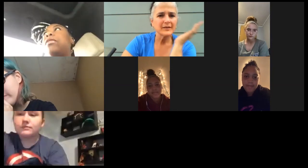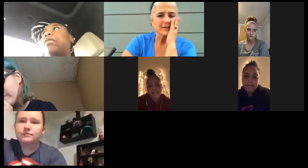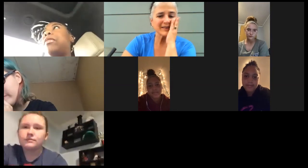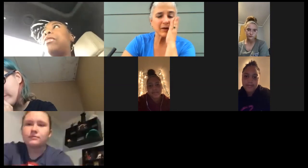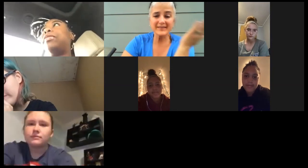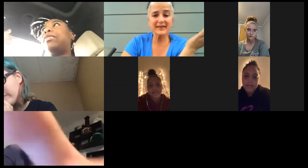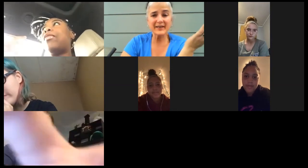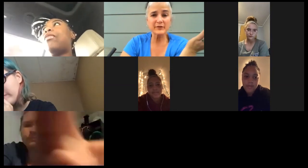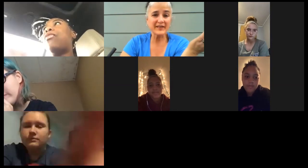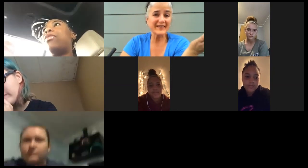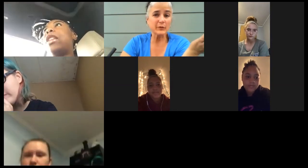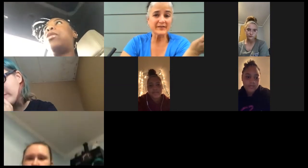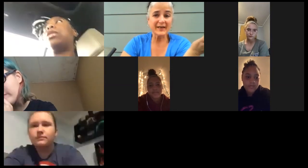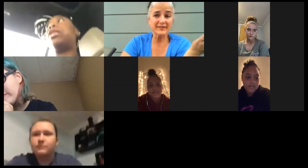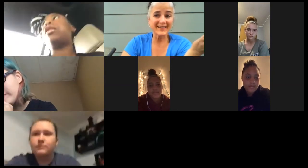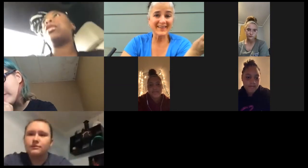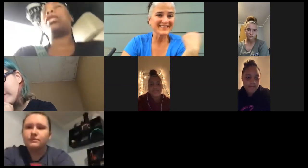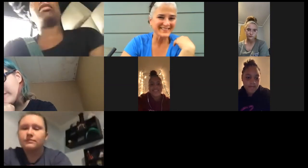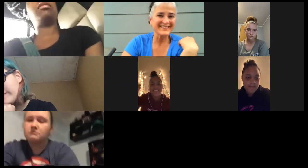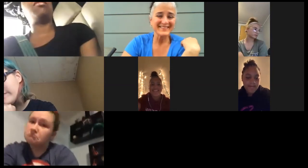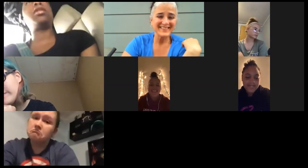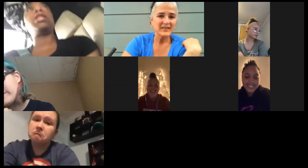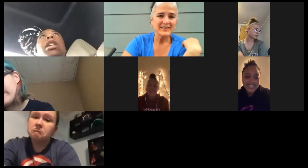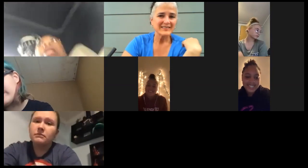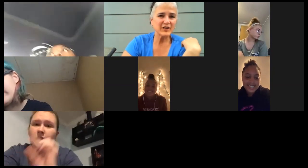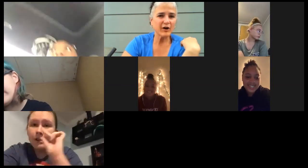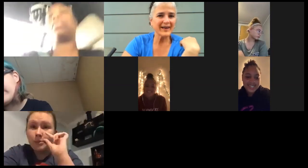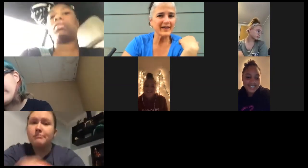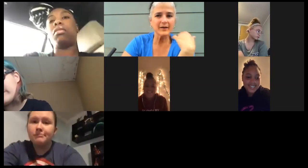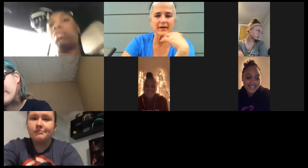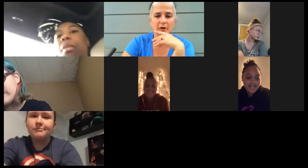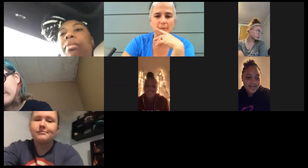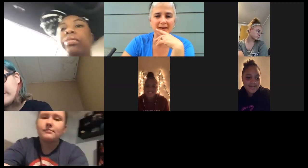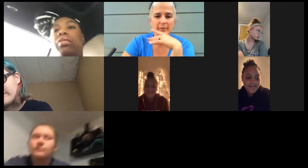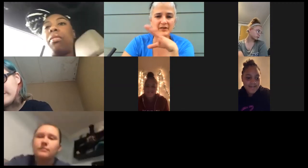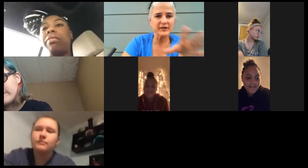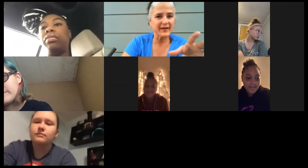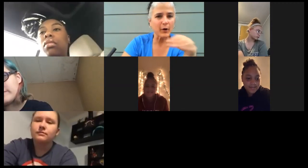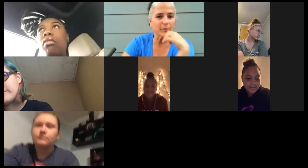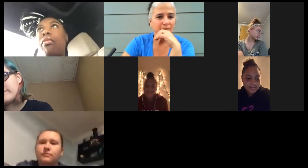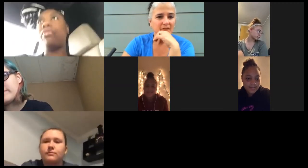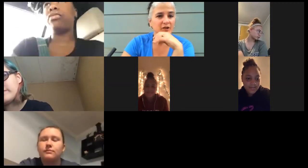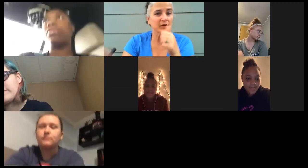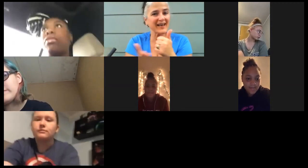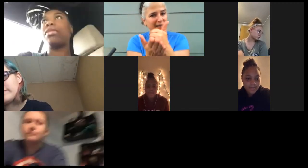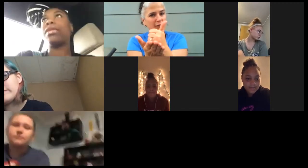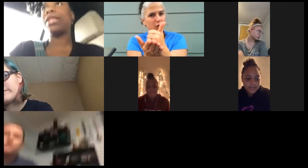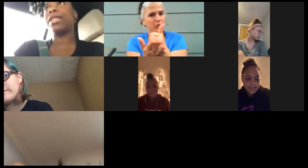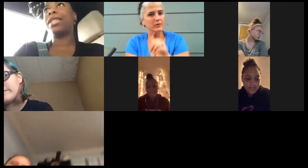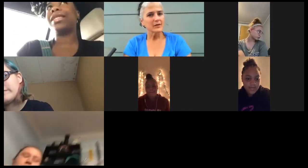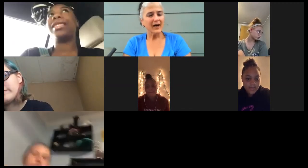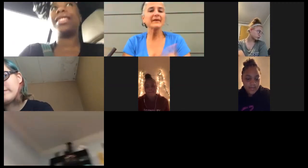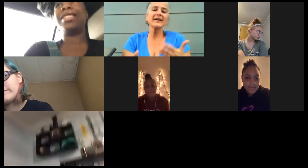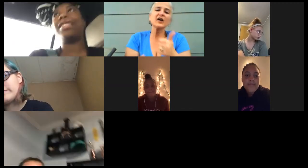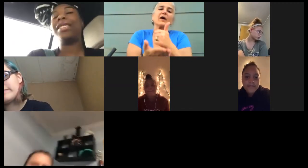well, that's why it's sign language. That kind of works out. Yay. Sorry, I hope everybody's good now. Was that